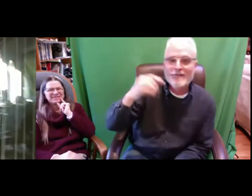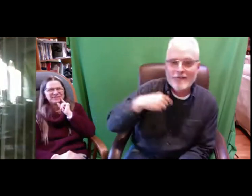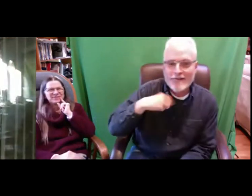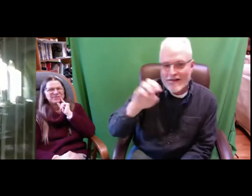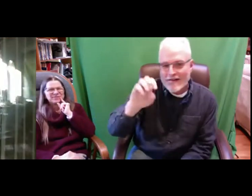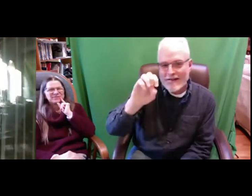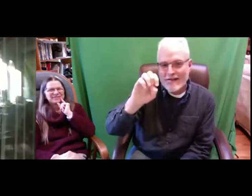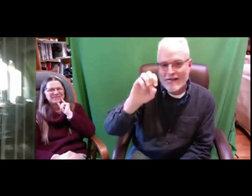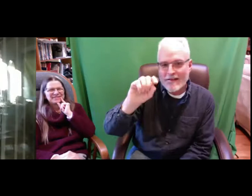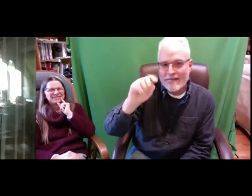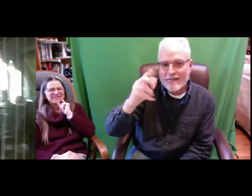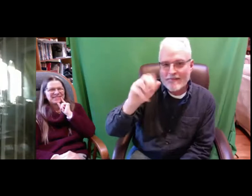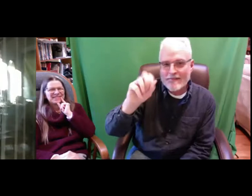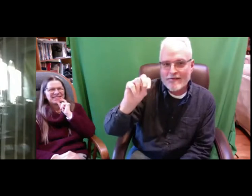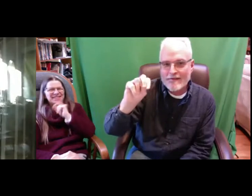Hi.